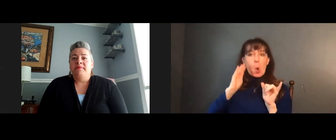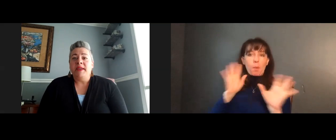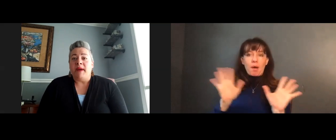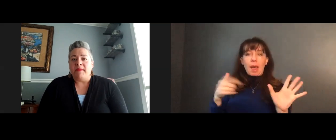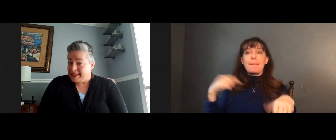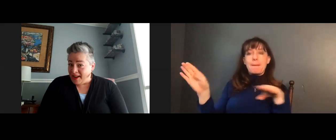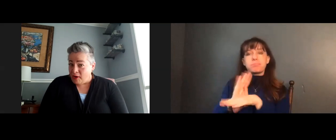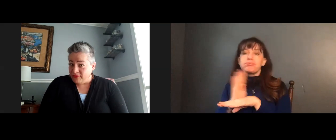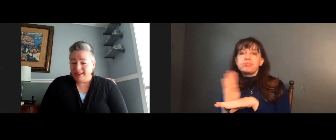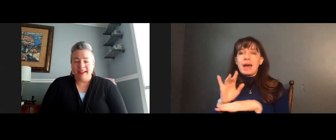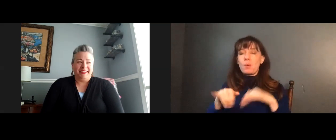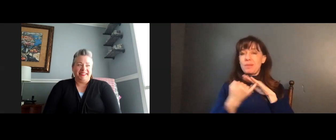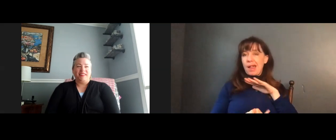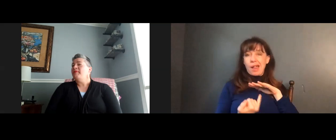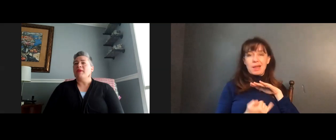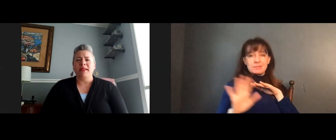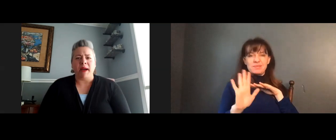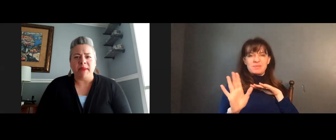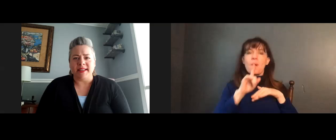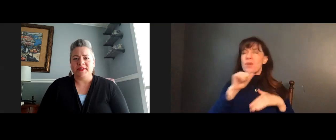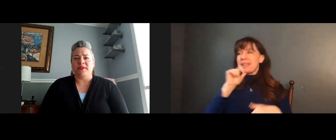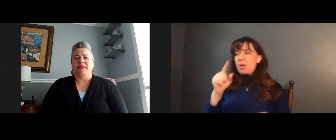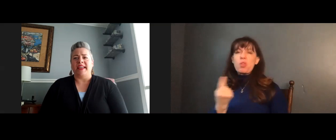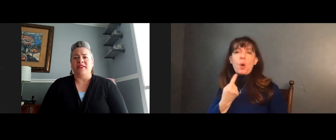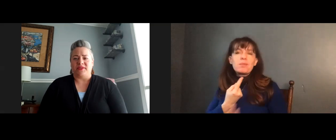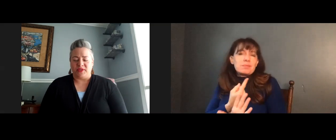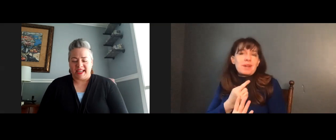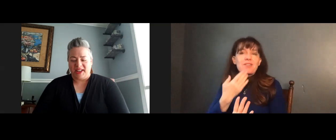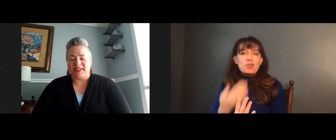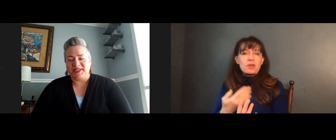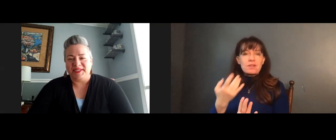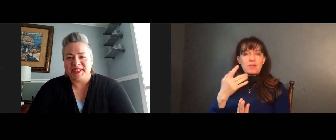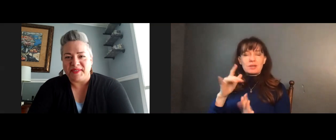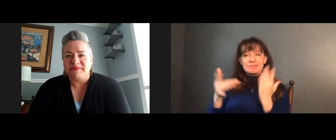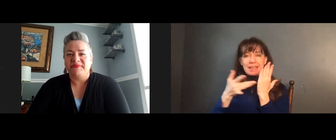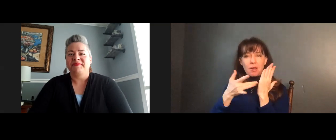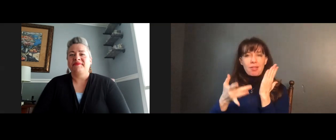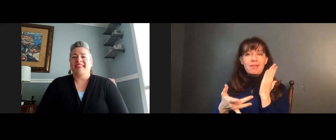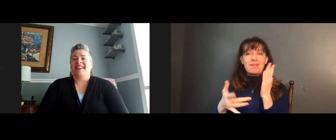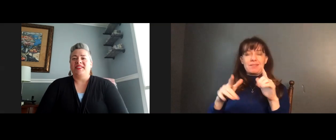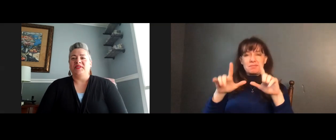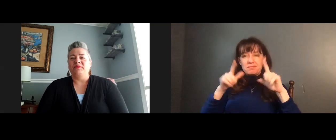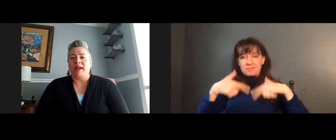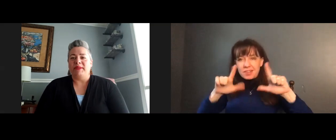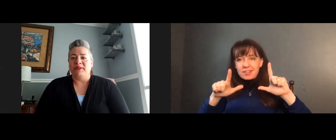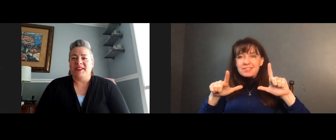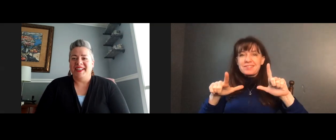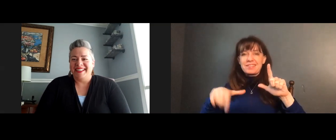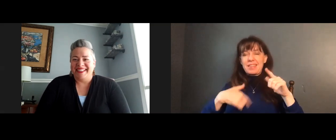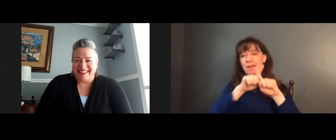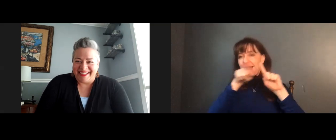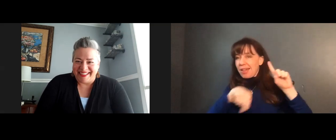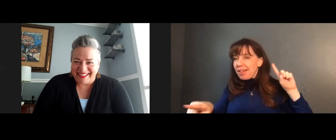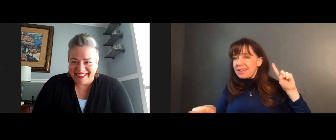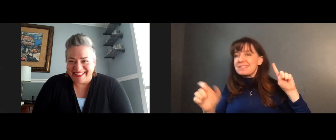be by myself well i'm not really by myself so thank goodness for technology so little rabbit hole there